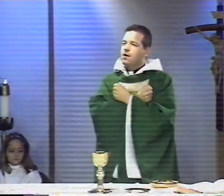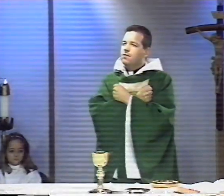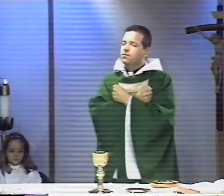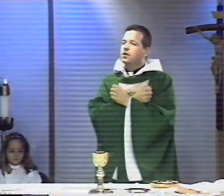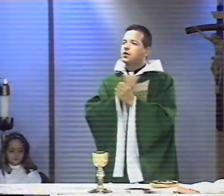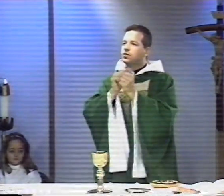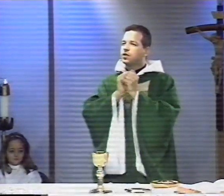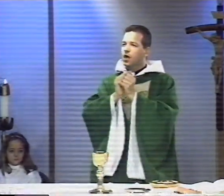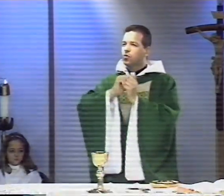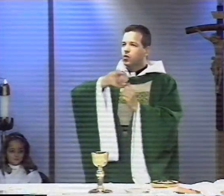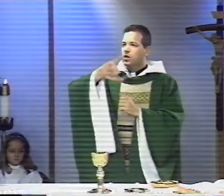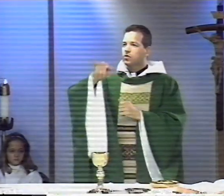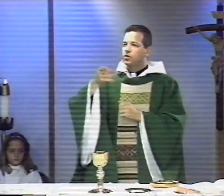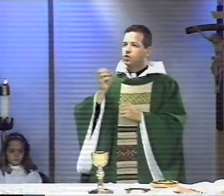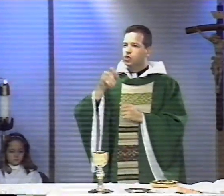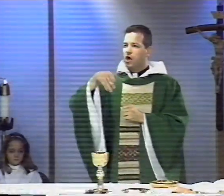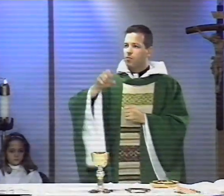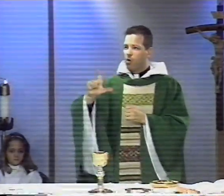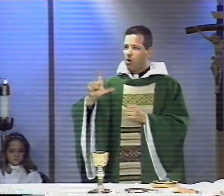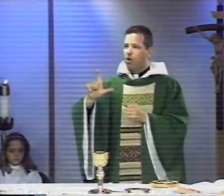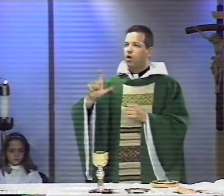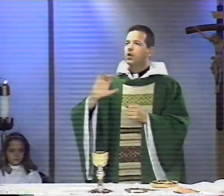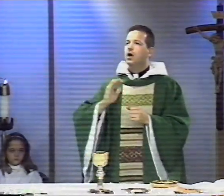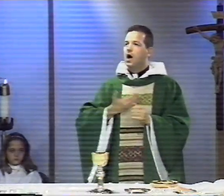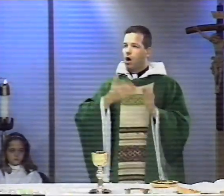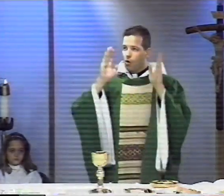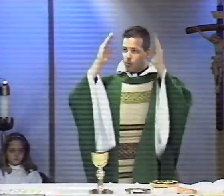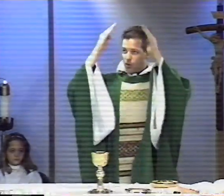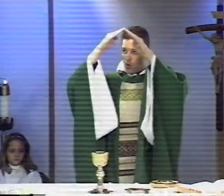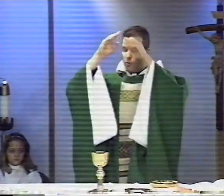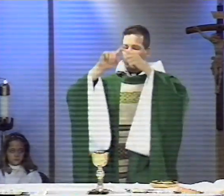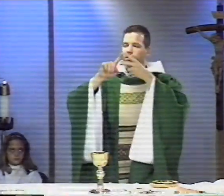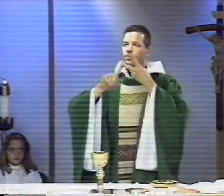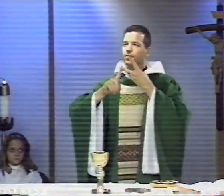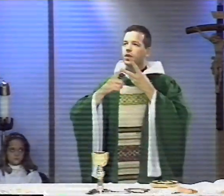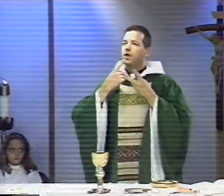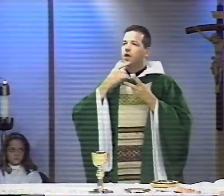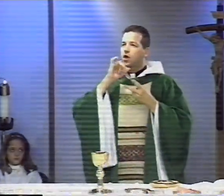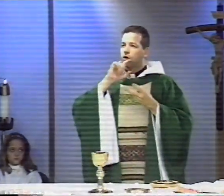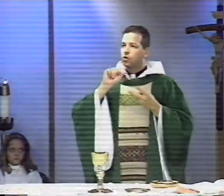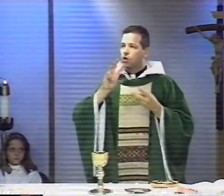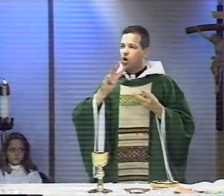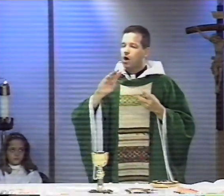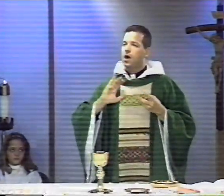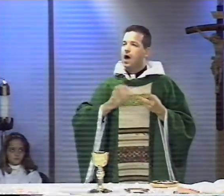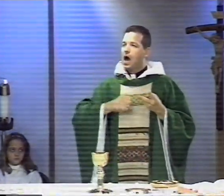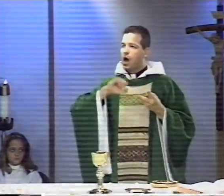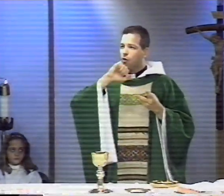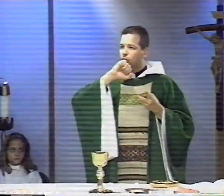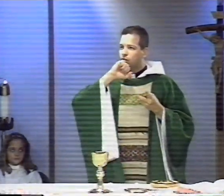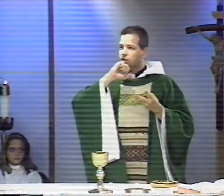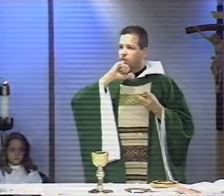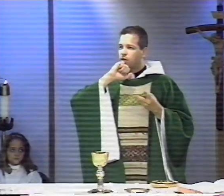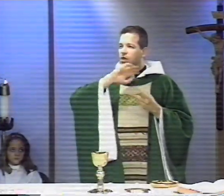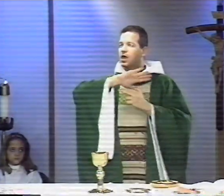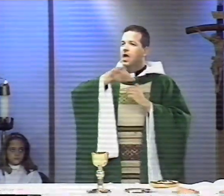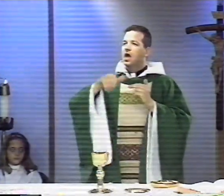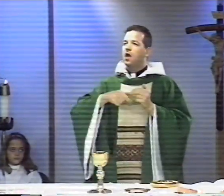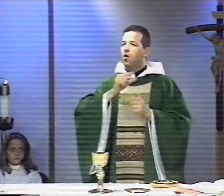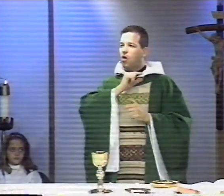love together with John Paul, our Pope, Cardinal Law, our Bishop, and all